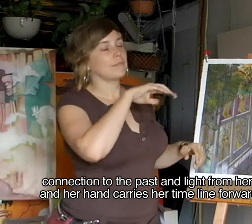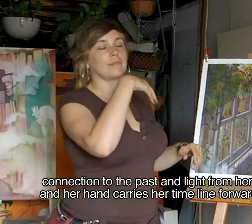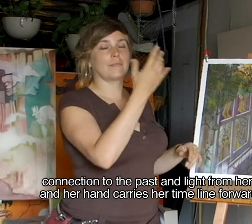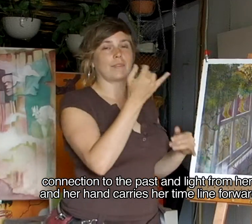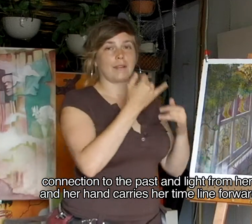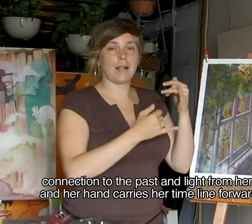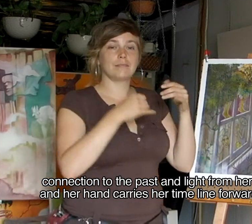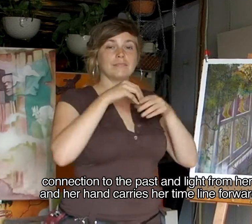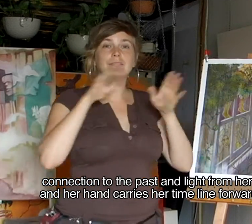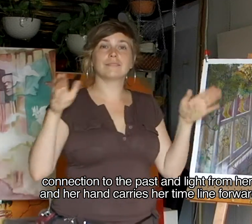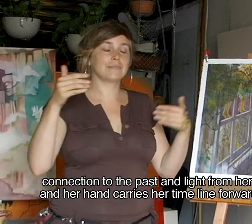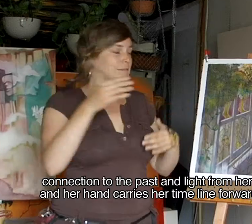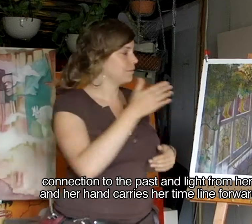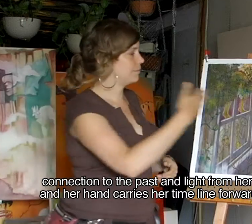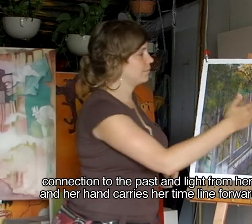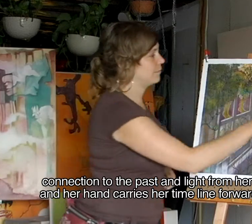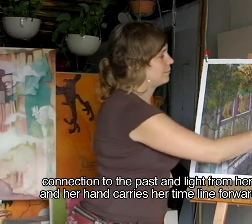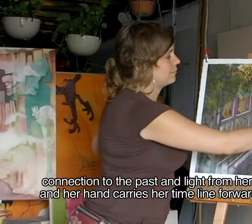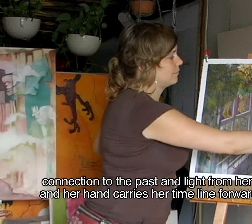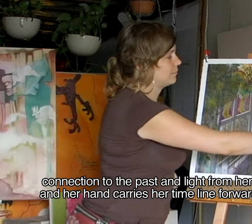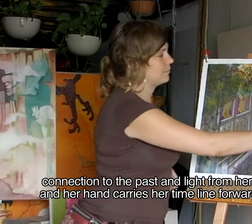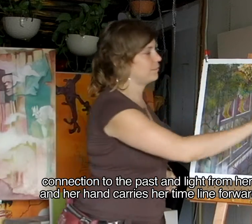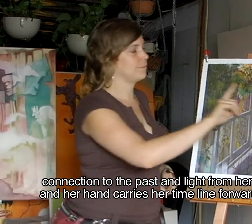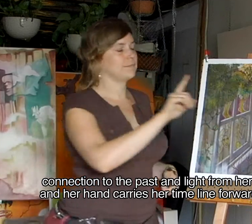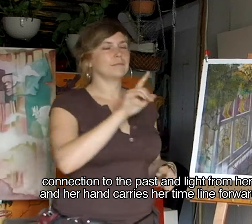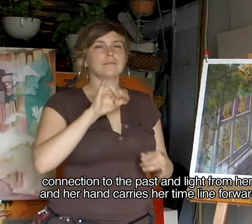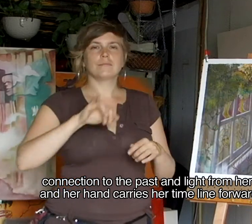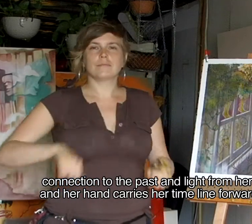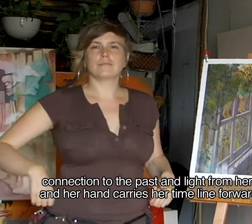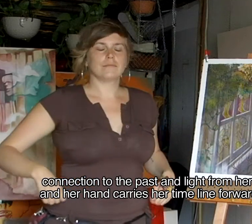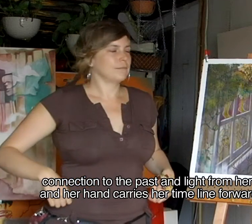window toward the timeline, but she can't reach it.